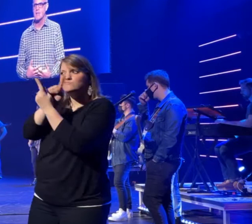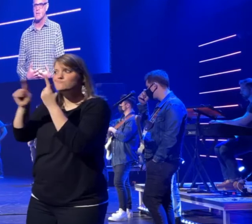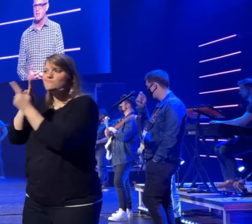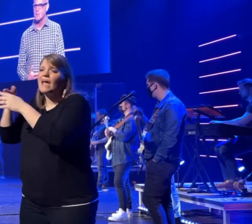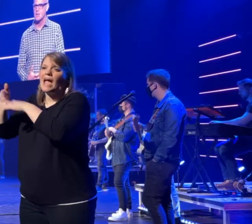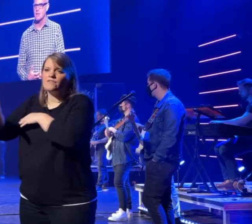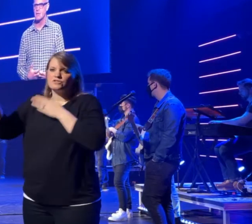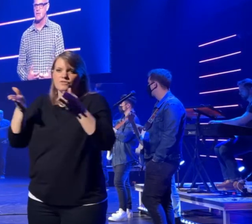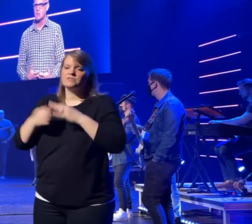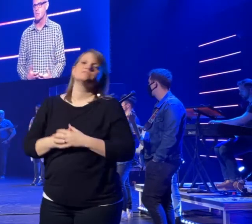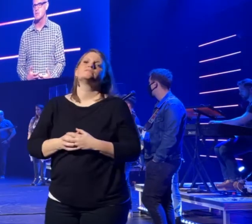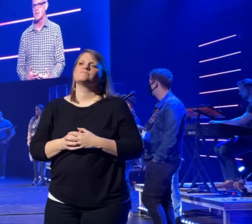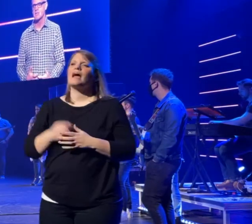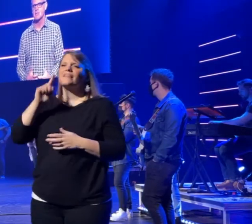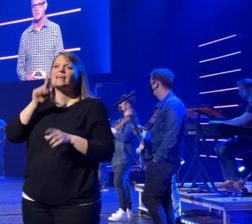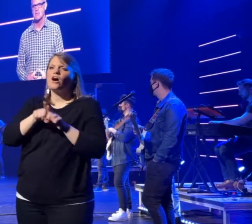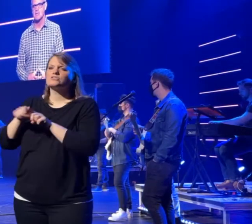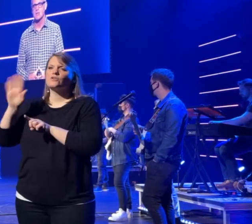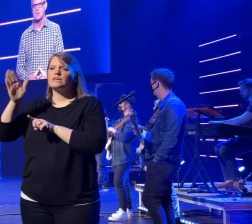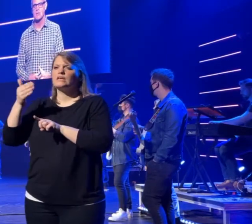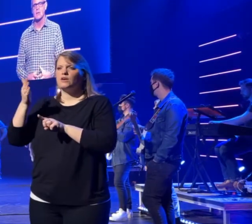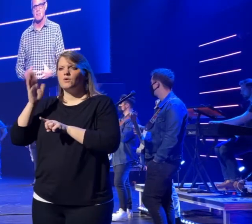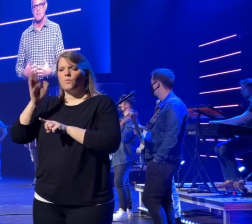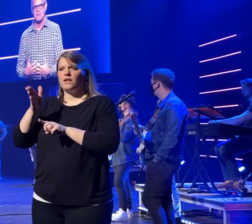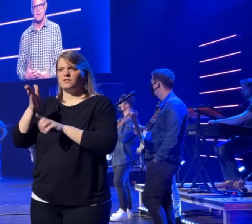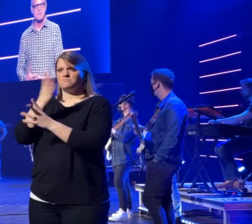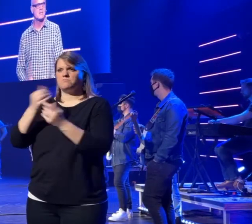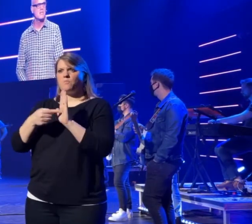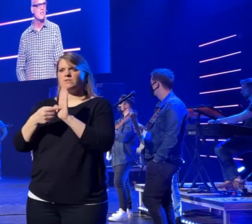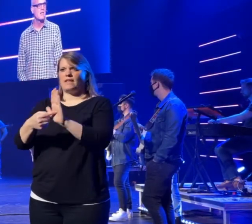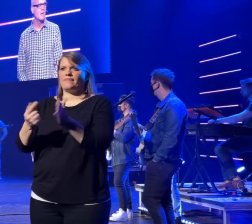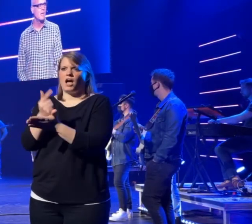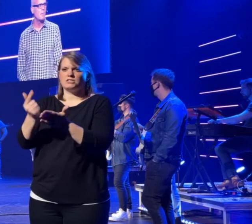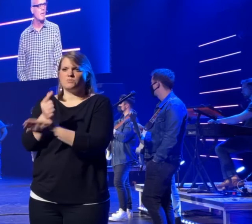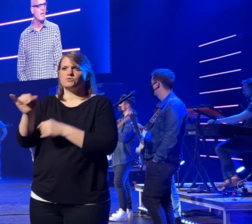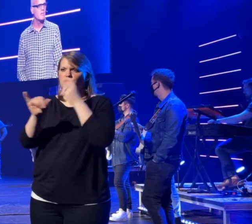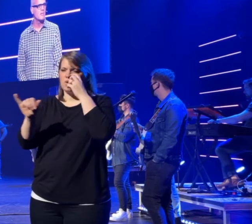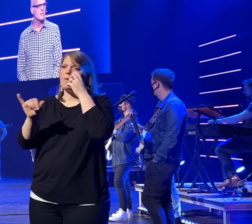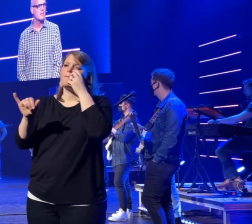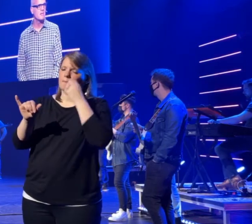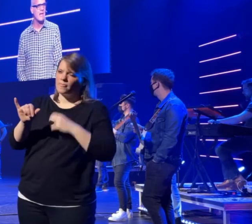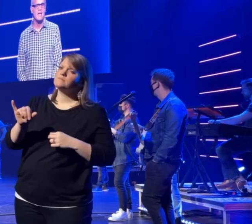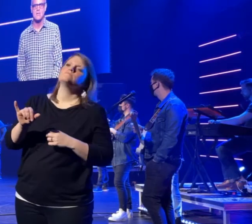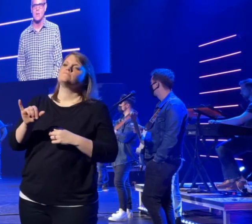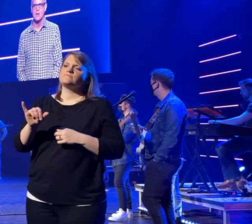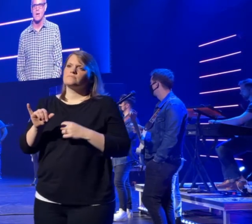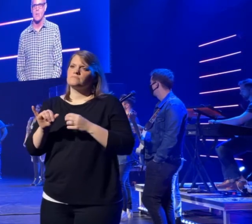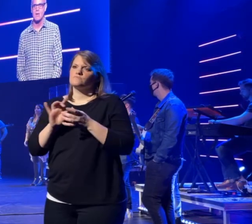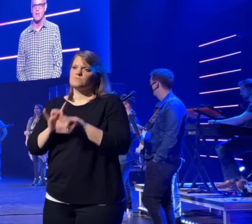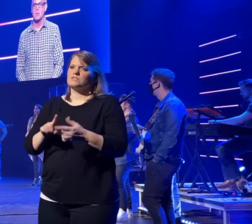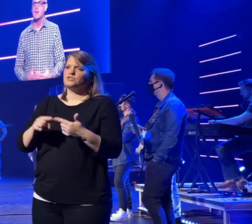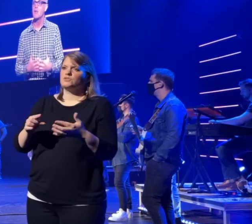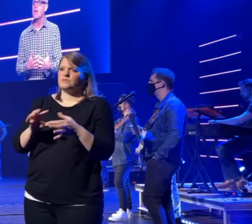I think there's going to be a gospel presentation that's central to the message that we had planned for this day. So I